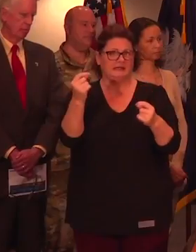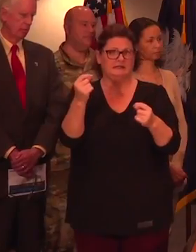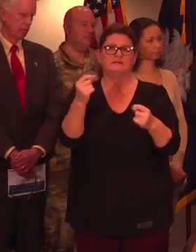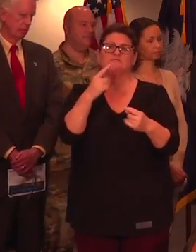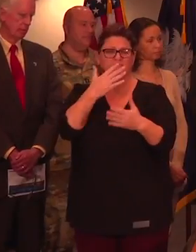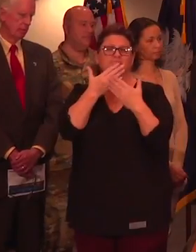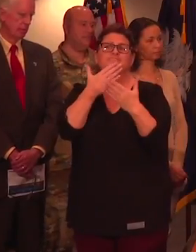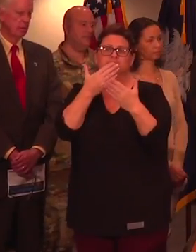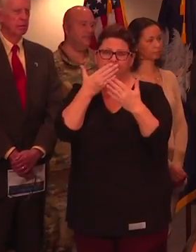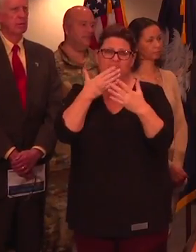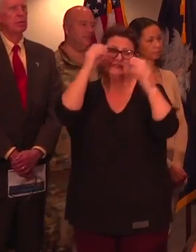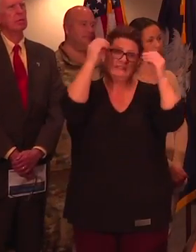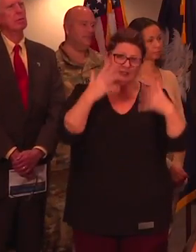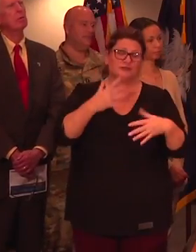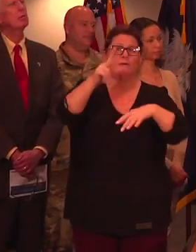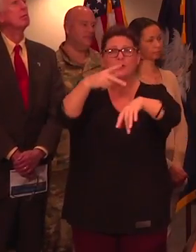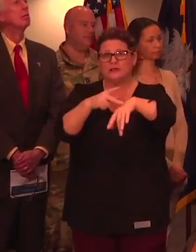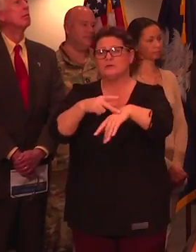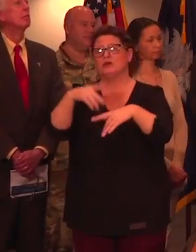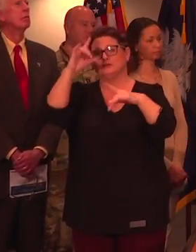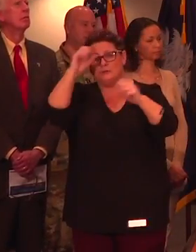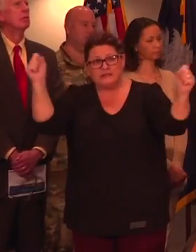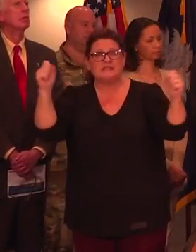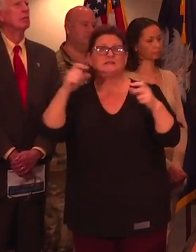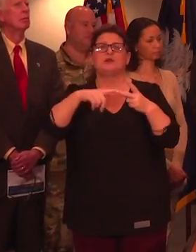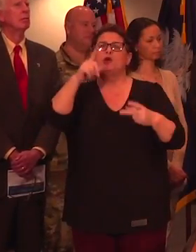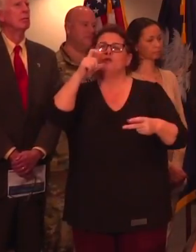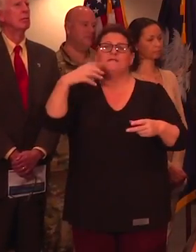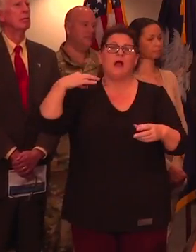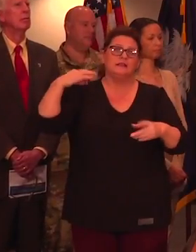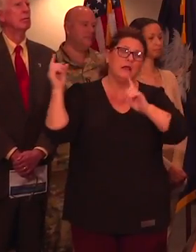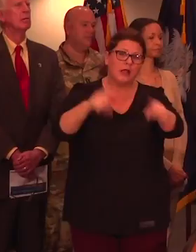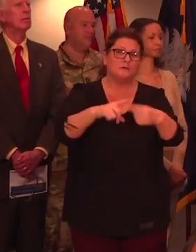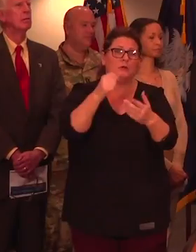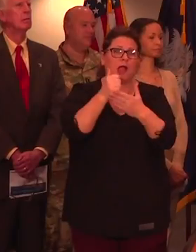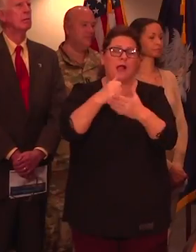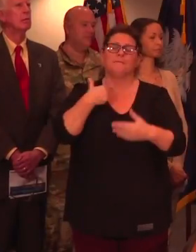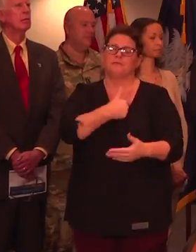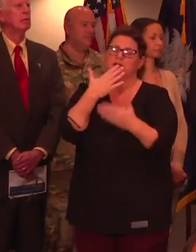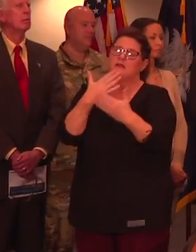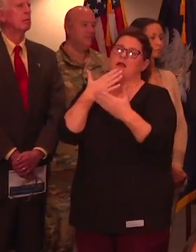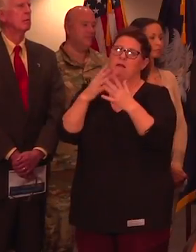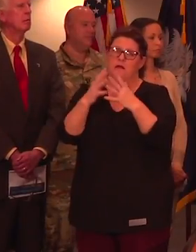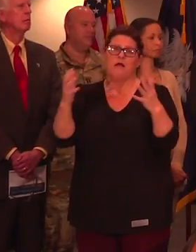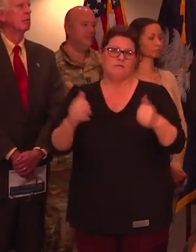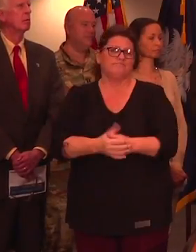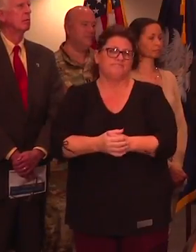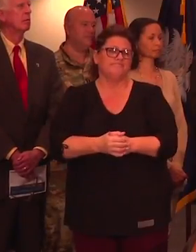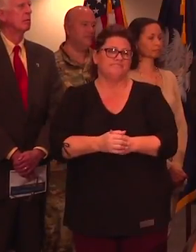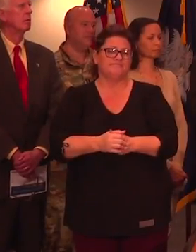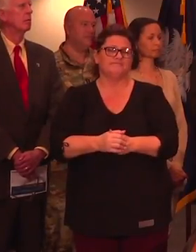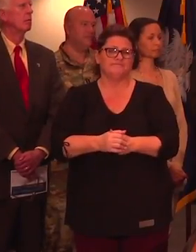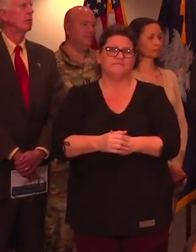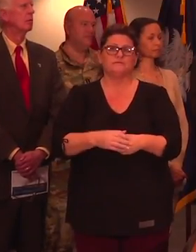the teachers, principals, superintendents, volunteers who have been coming in to help us. We have sent